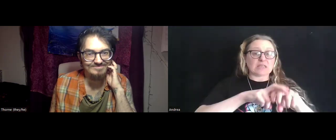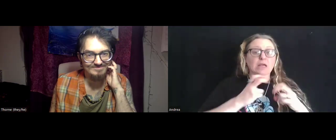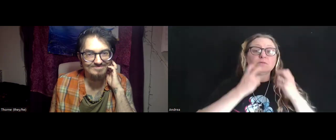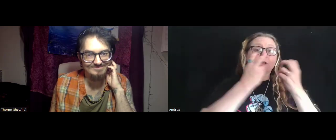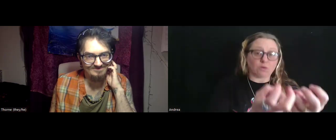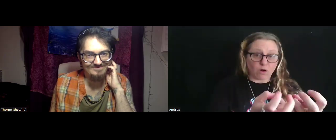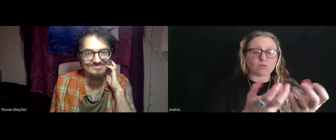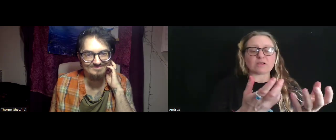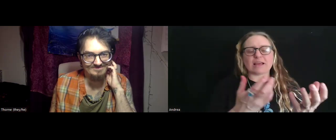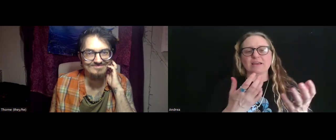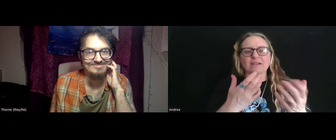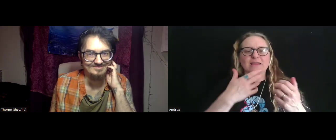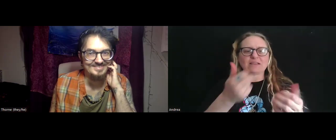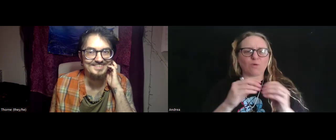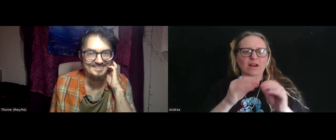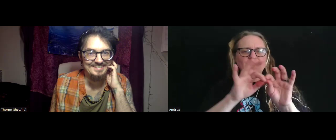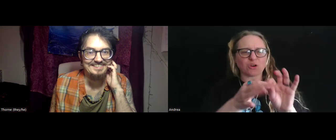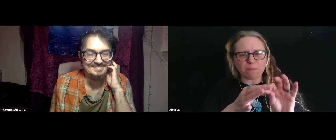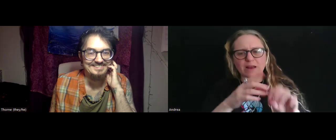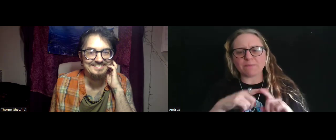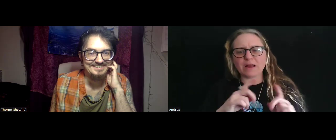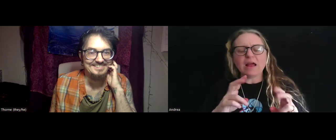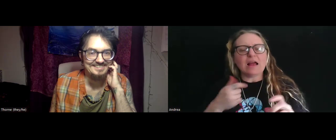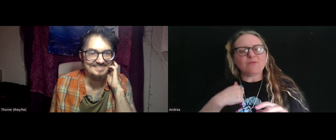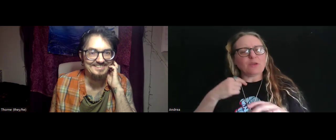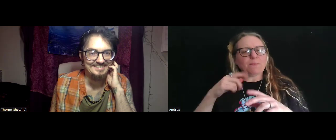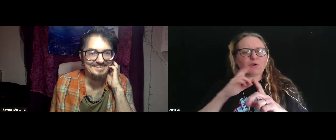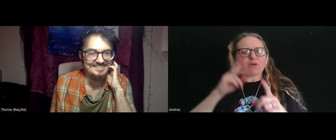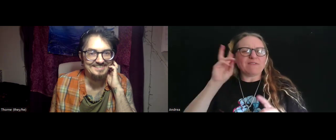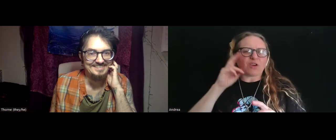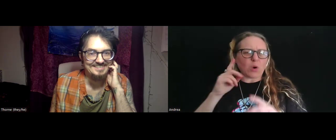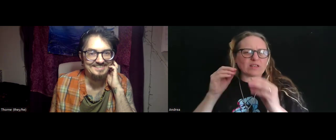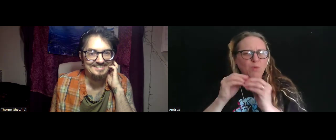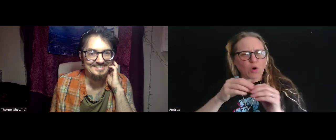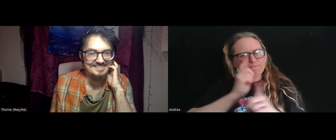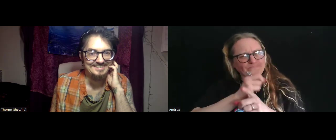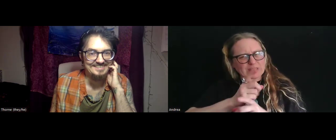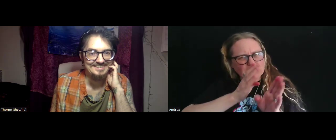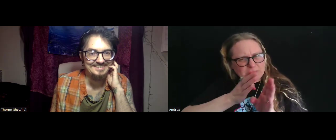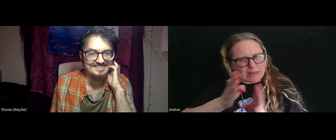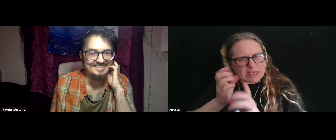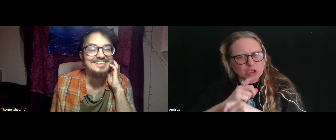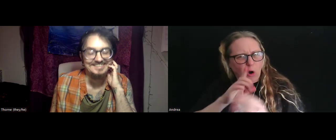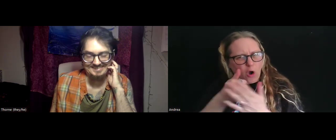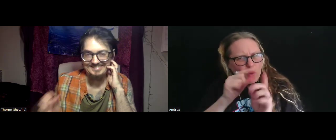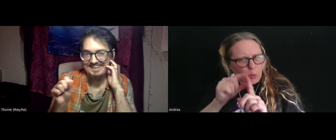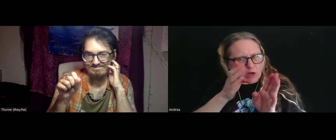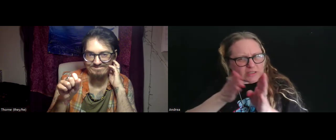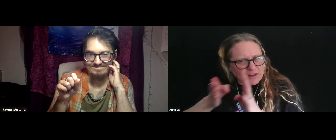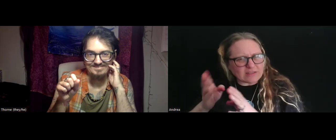sitting in rows. Like that's more interpreting. But the Mercury and Virgo is more just making sure all the words, it's